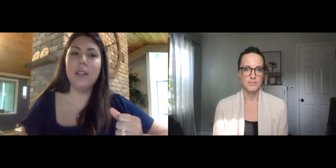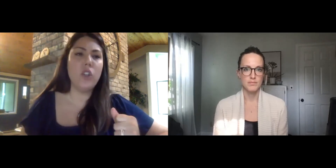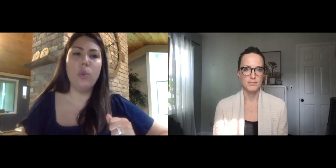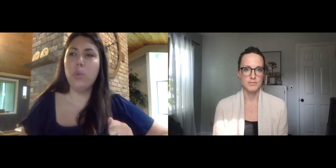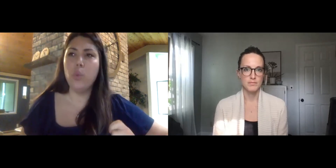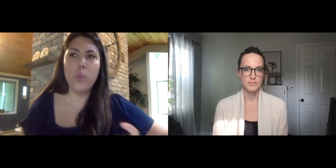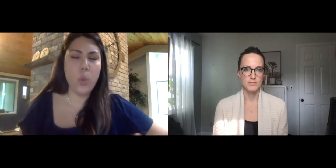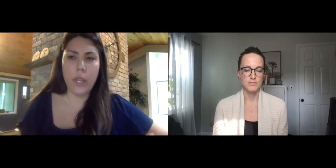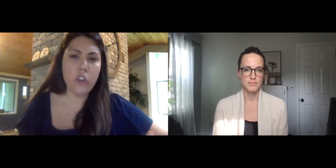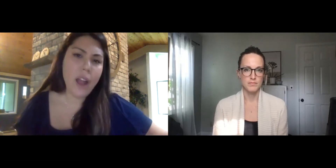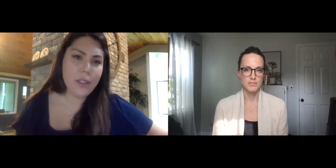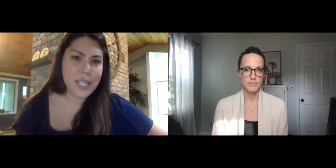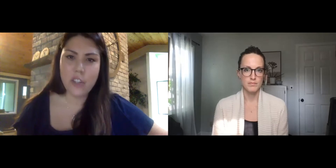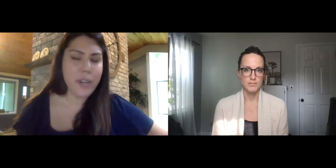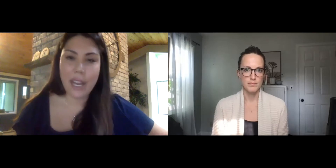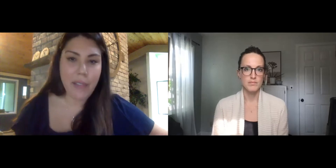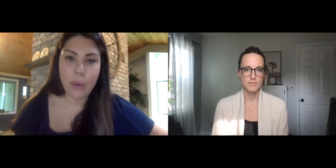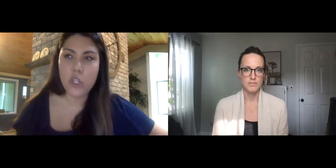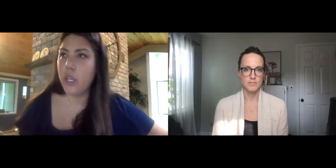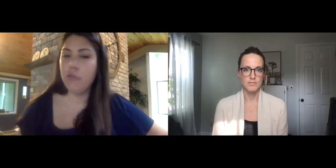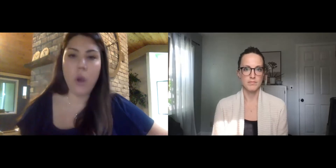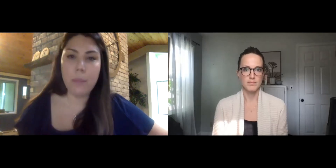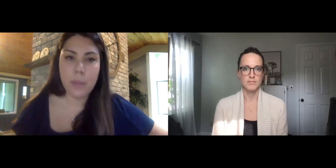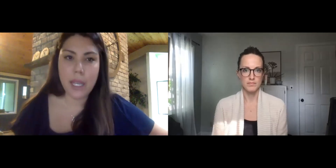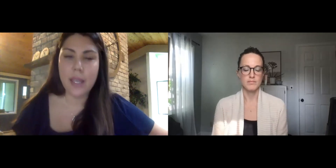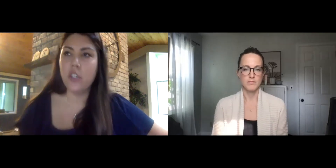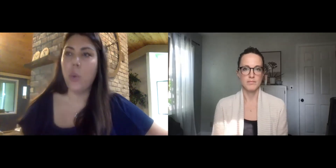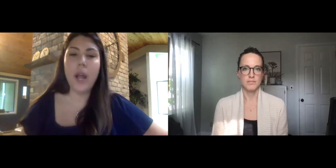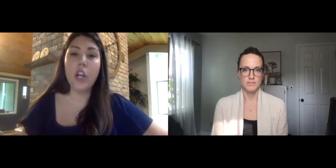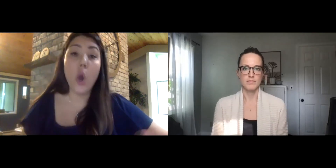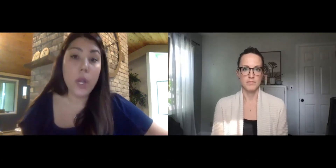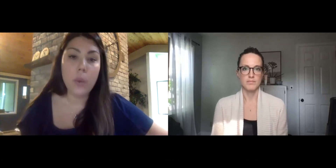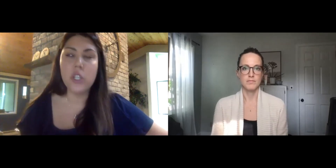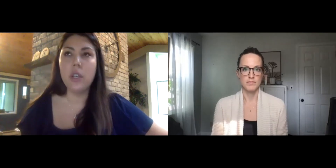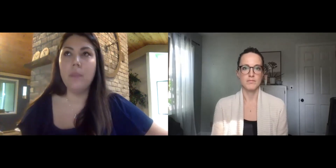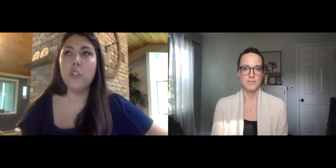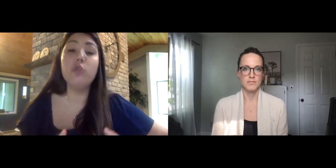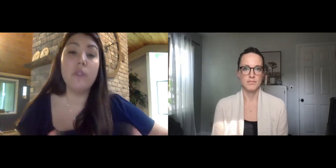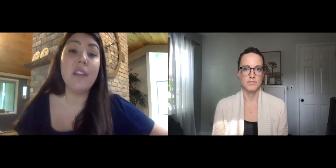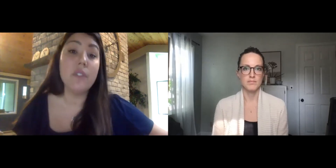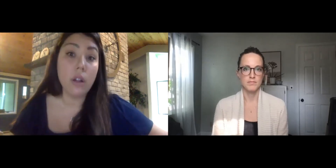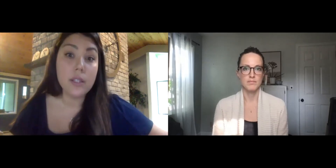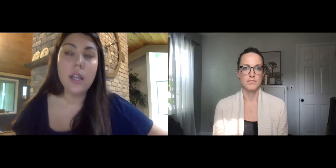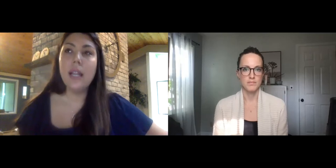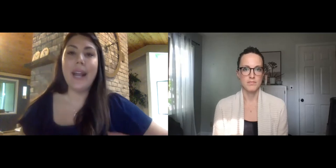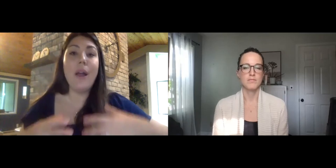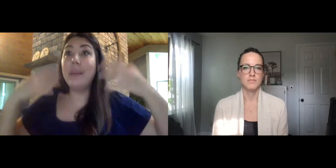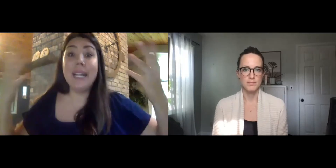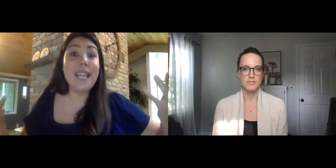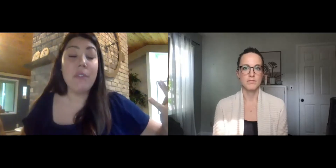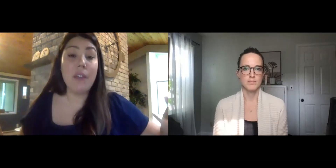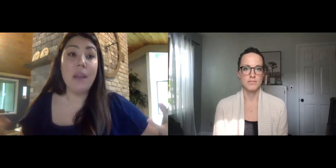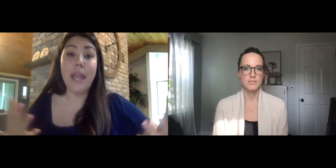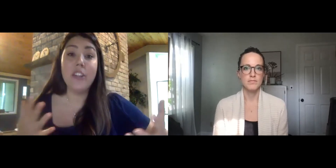like, like this isn't your native language. You didn't grow up speaking this, we're not a CODA, which is children of deaf adults. Like I don't have